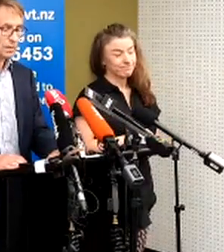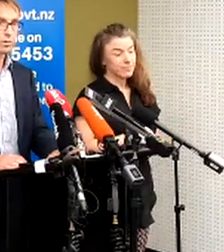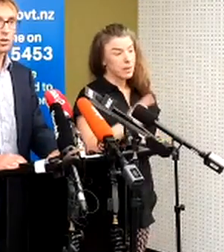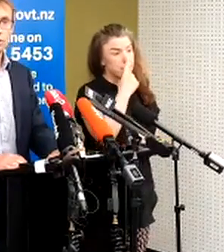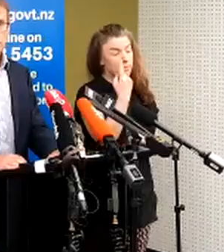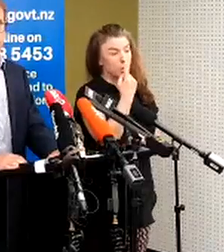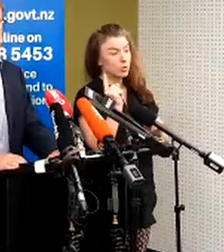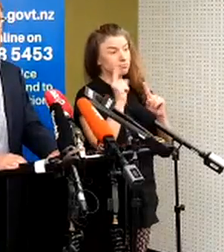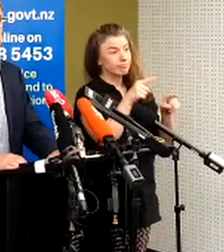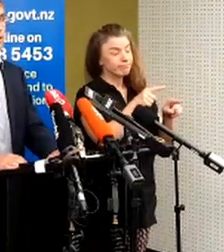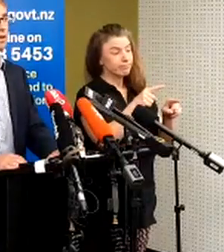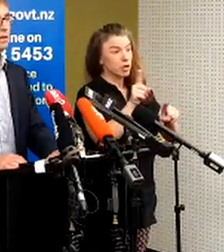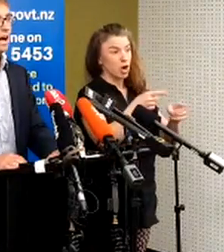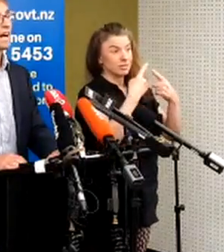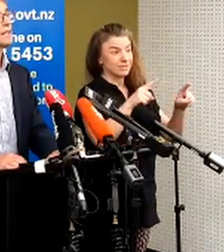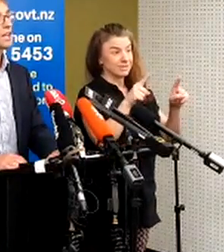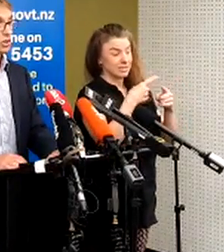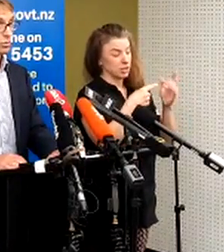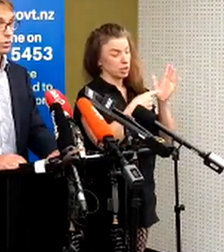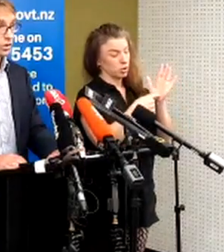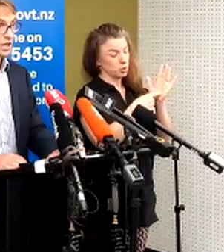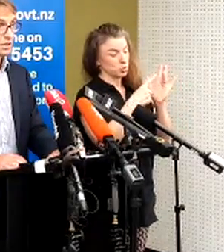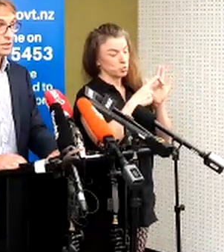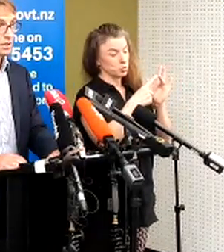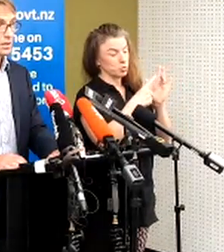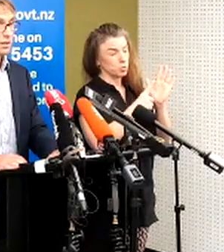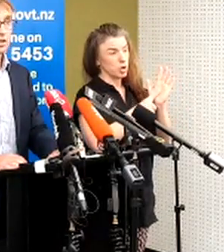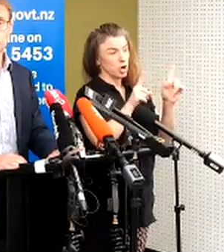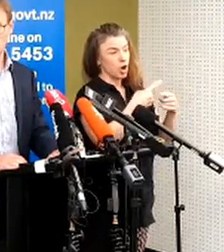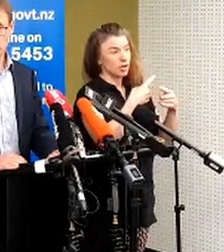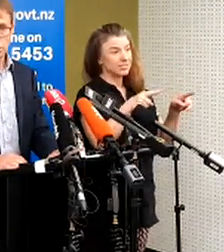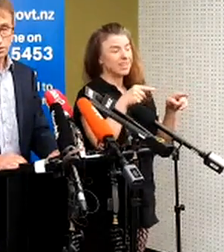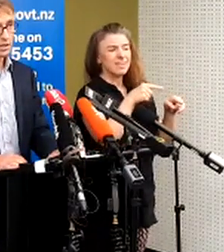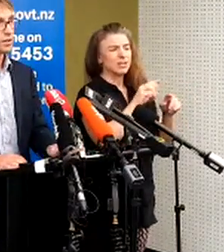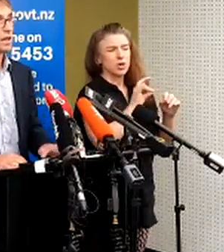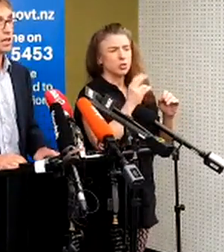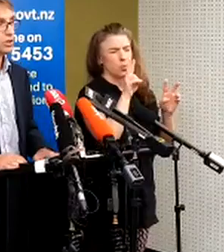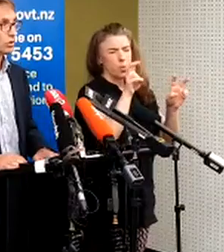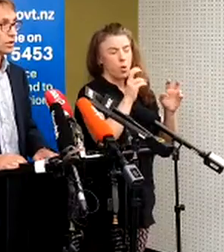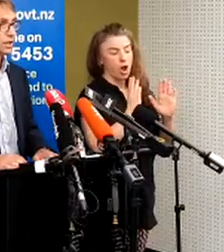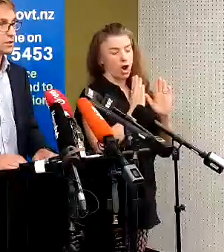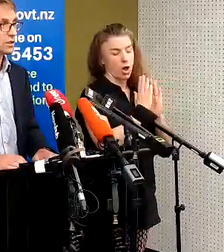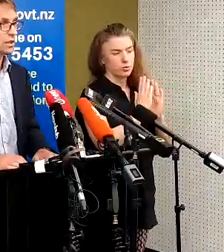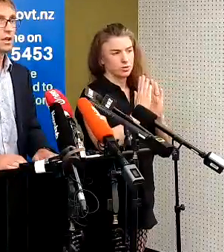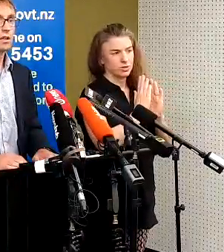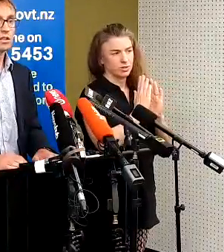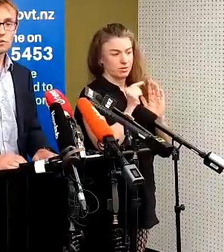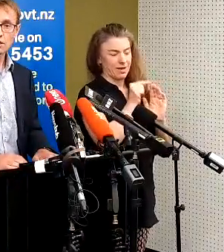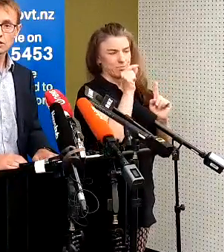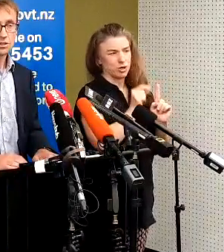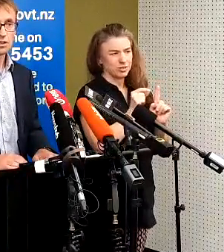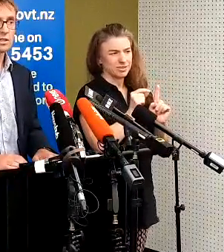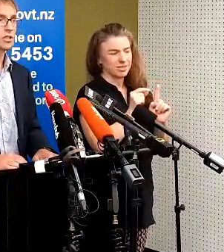that those people who were in the standing area are casual contacts. They are not close contacts, they are casual contacts.